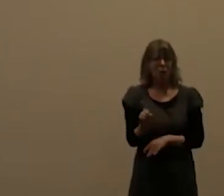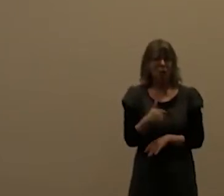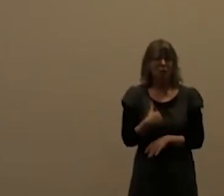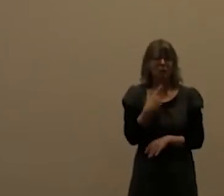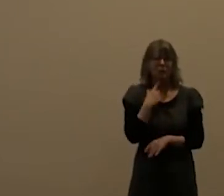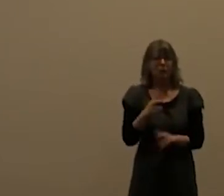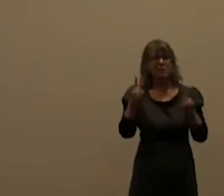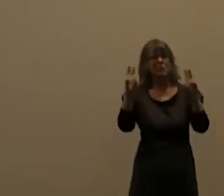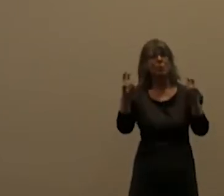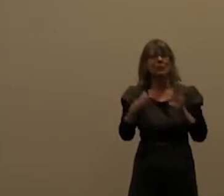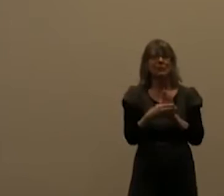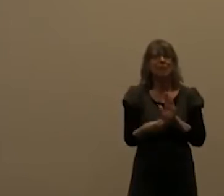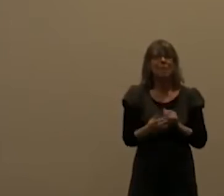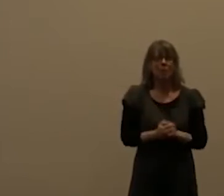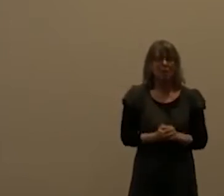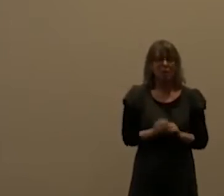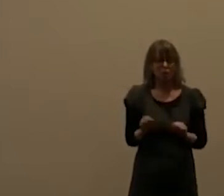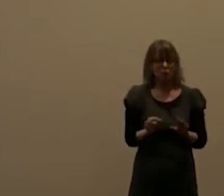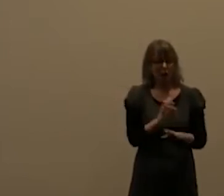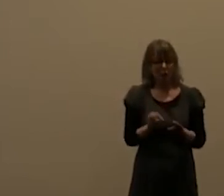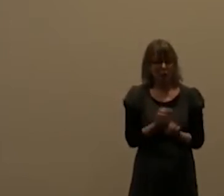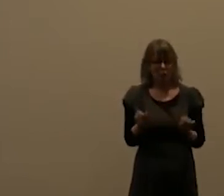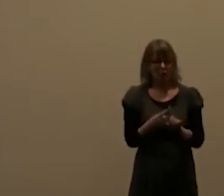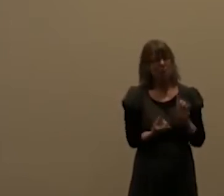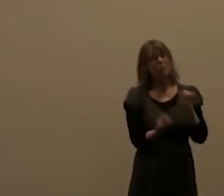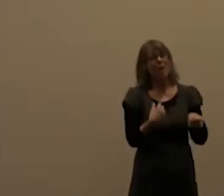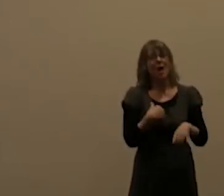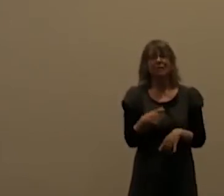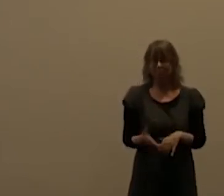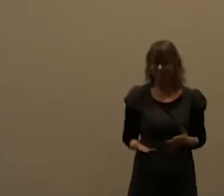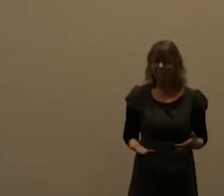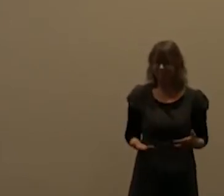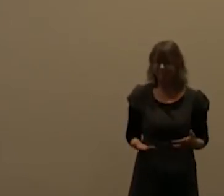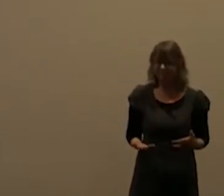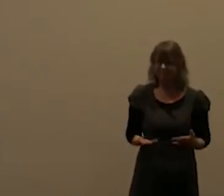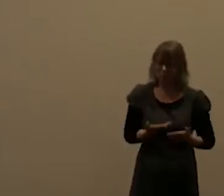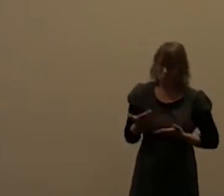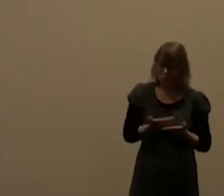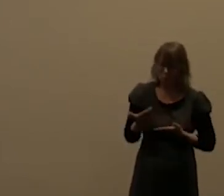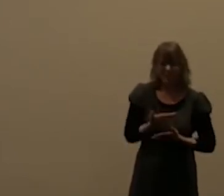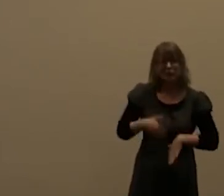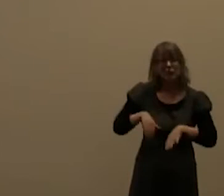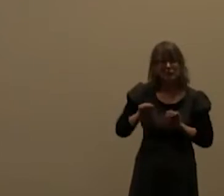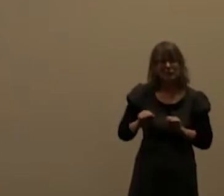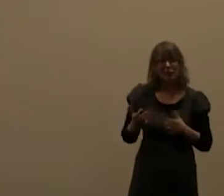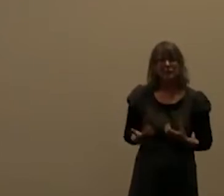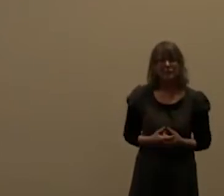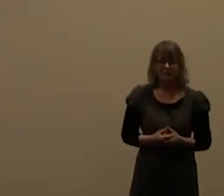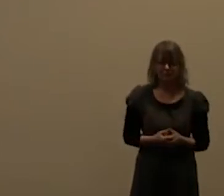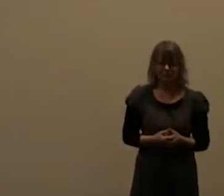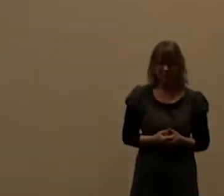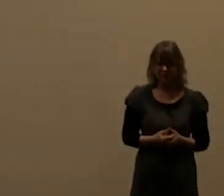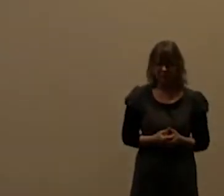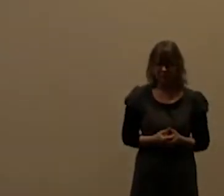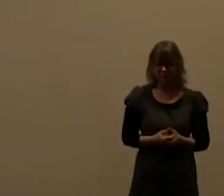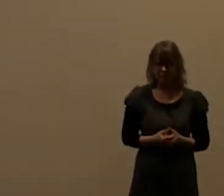sample topics there. And there you go, it replies with the conversation note there. All right,